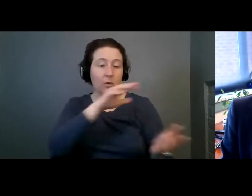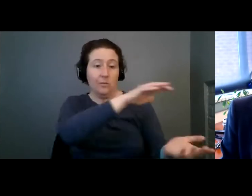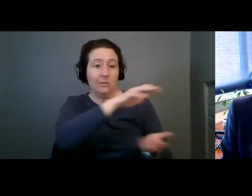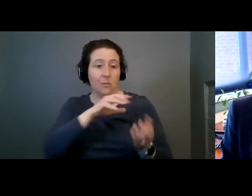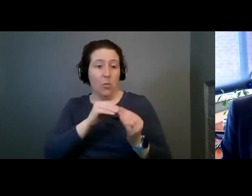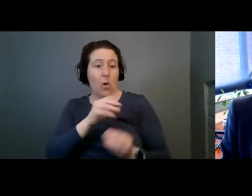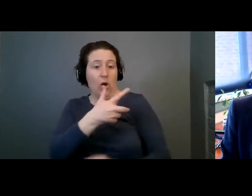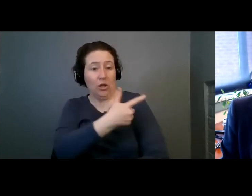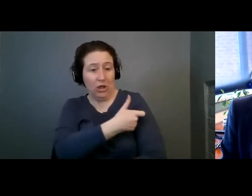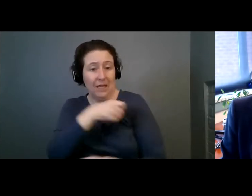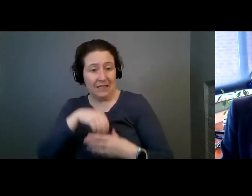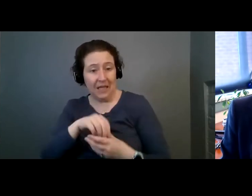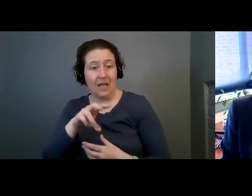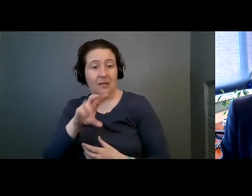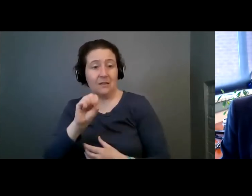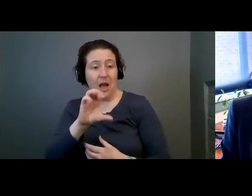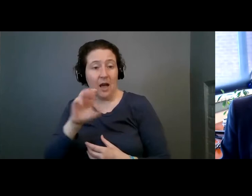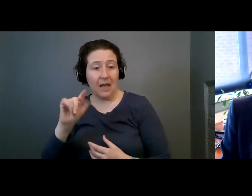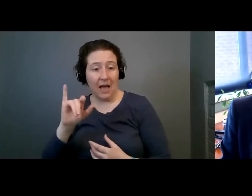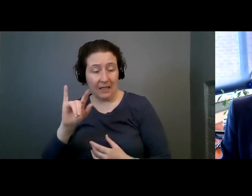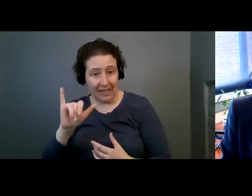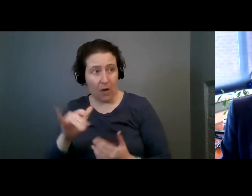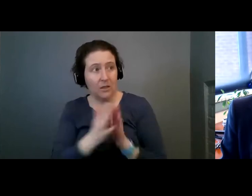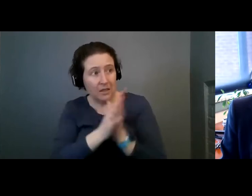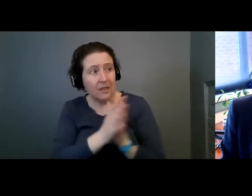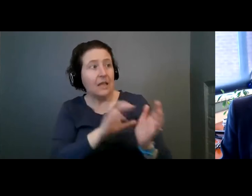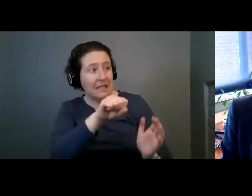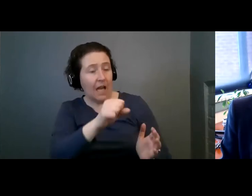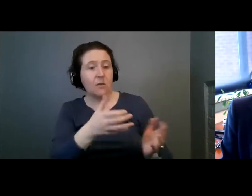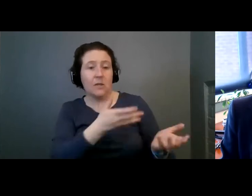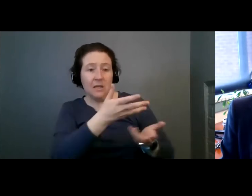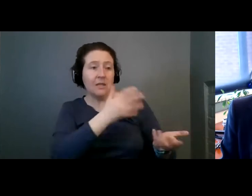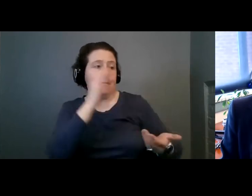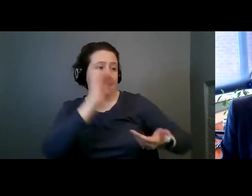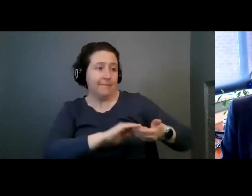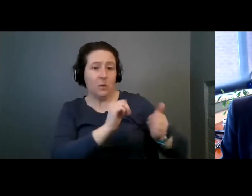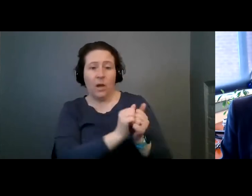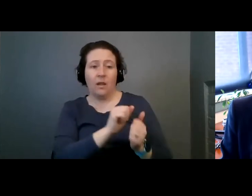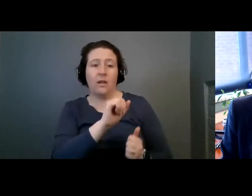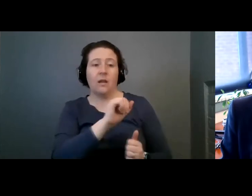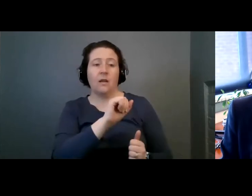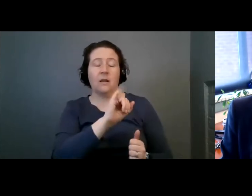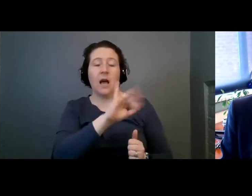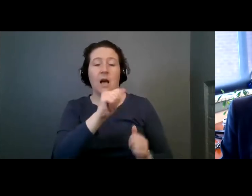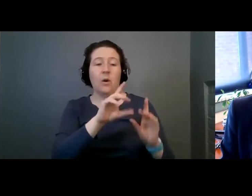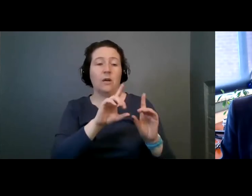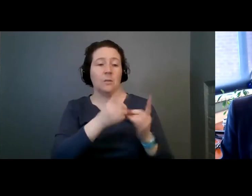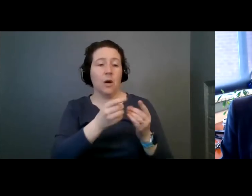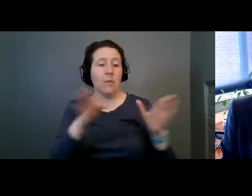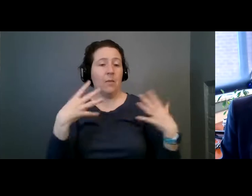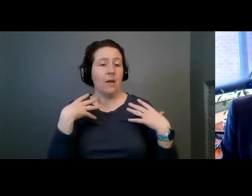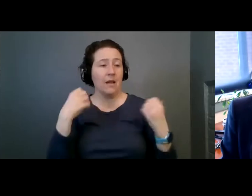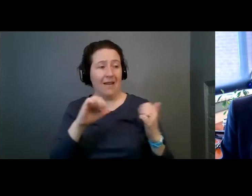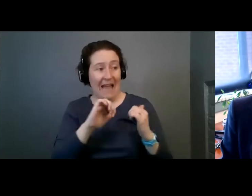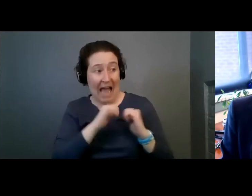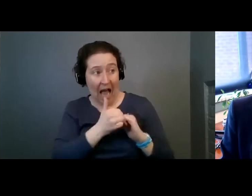vaccine into Scott County, and will work with the Iowa Department of Public Health on the logistics of the vaccine and how it will be